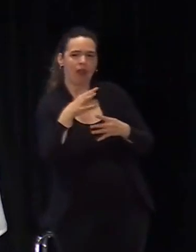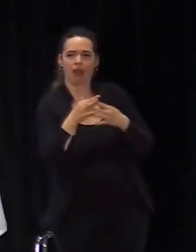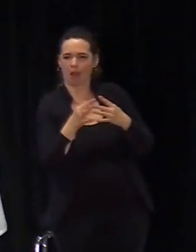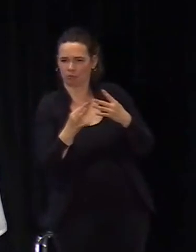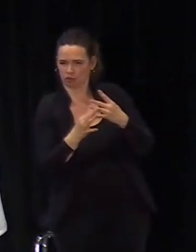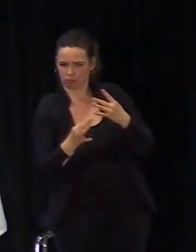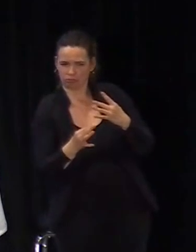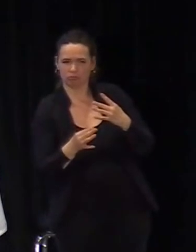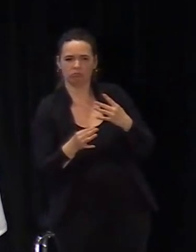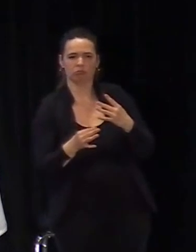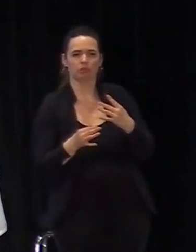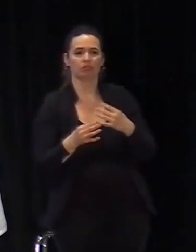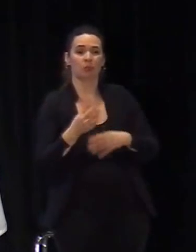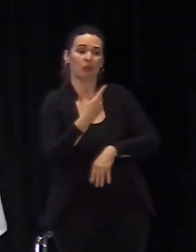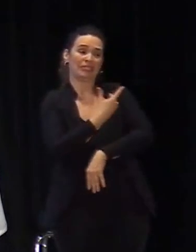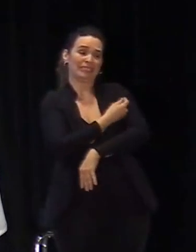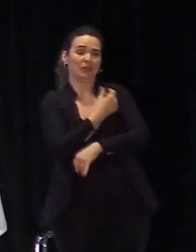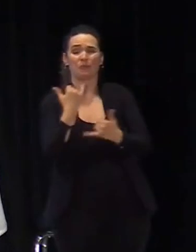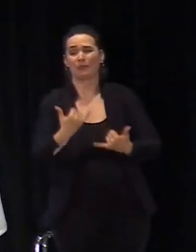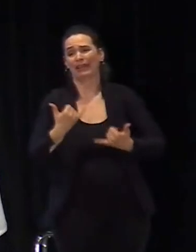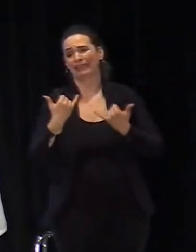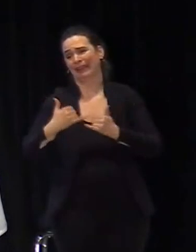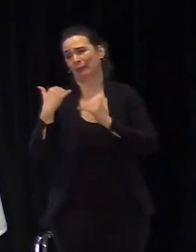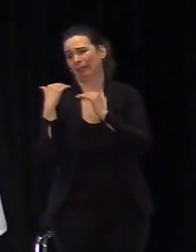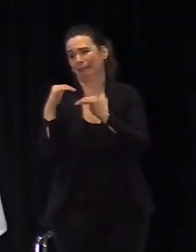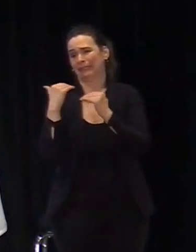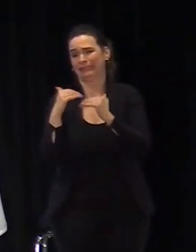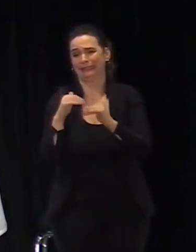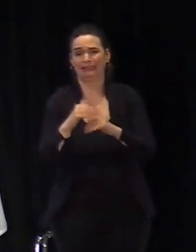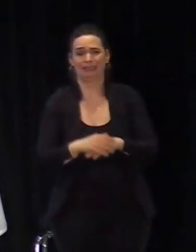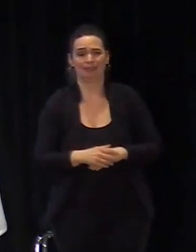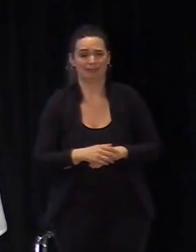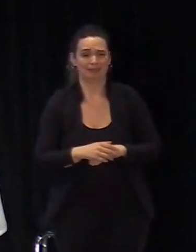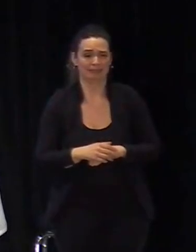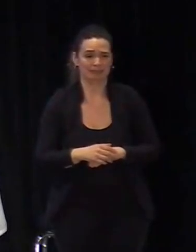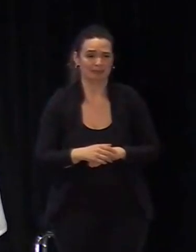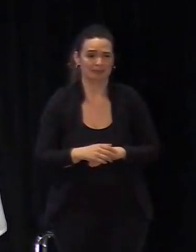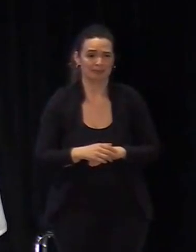it limits your options as to what makes sense.